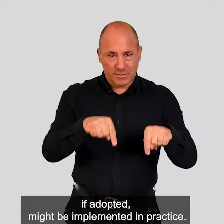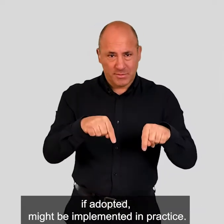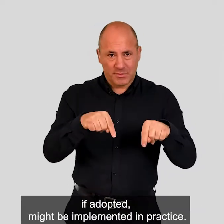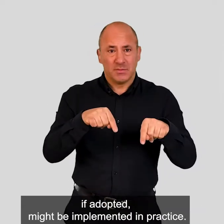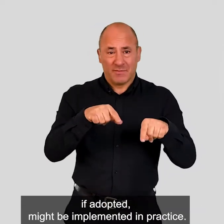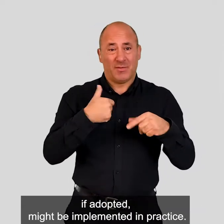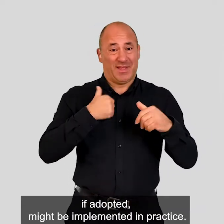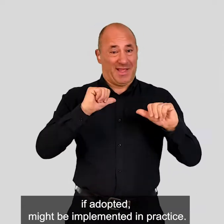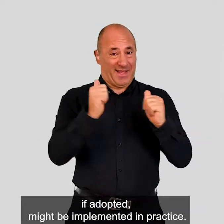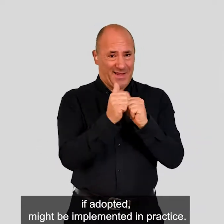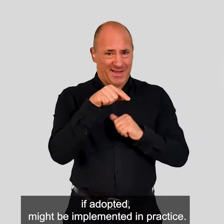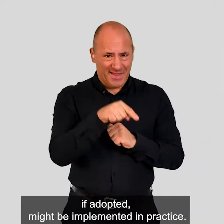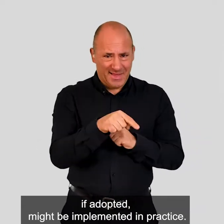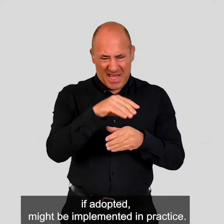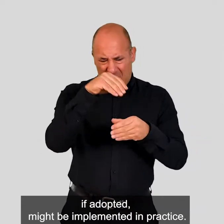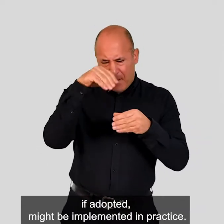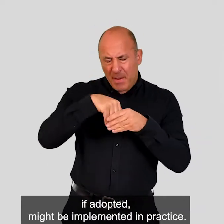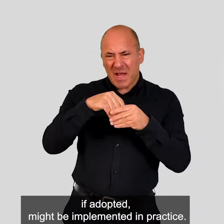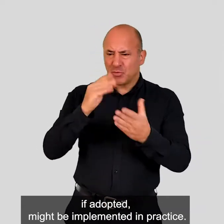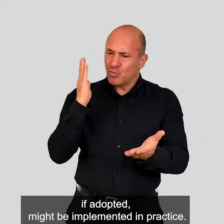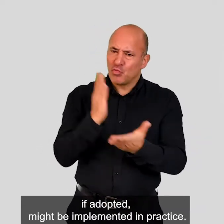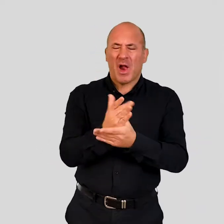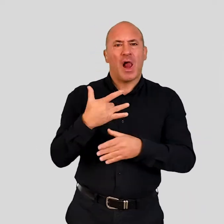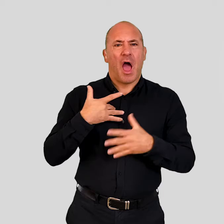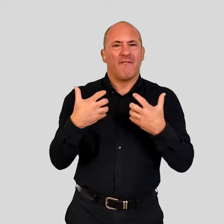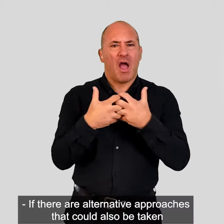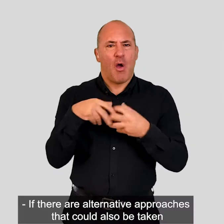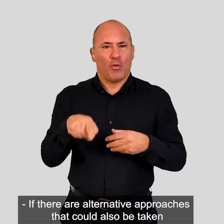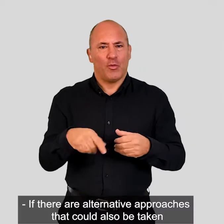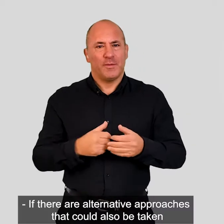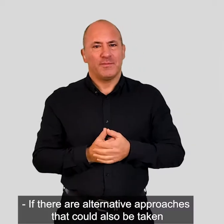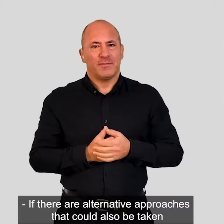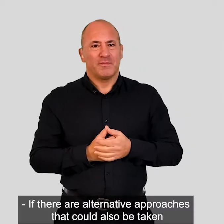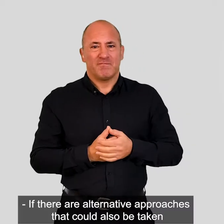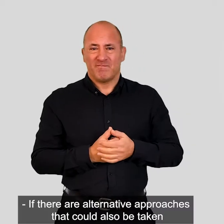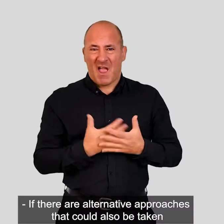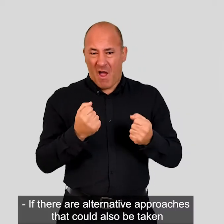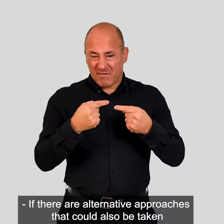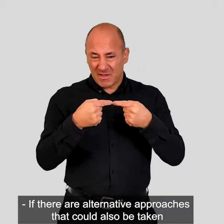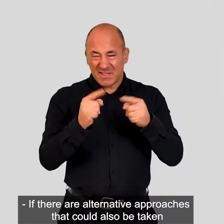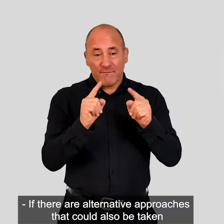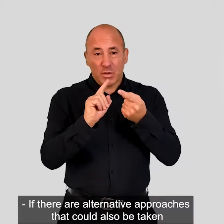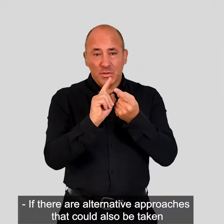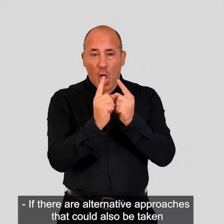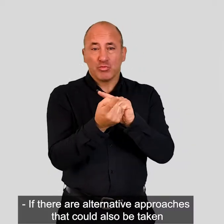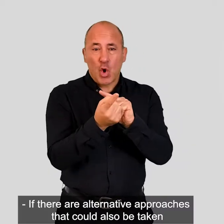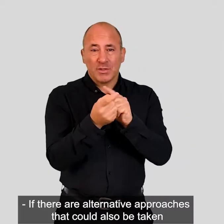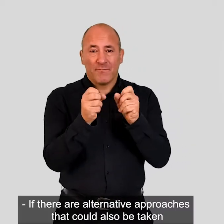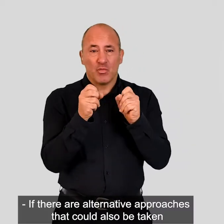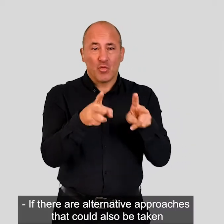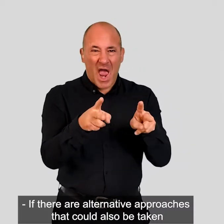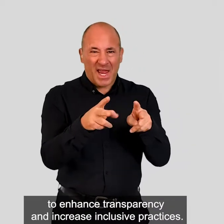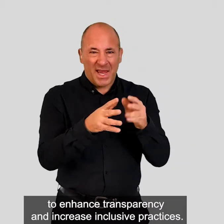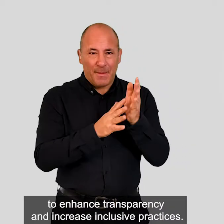adopted, might be implemented in practice, if there are alternative approaches that could also be taken to